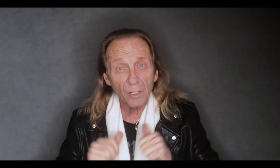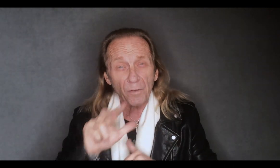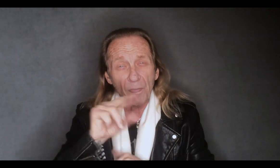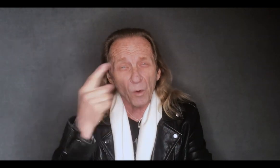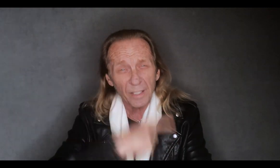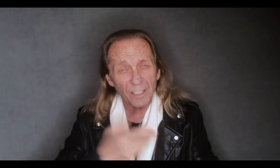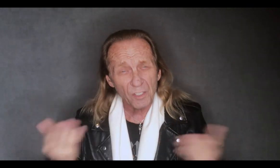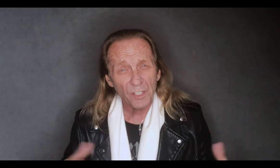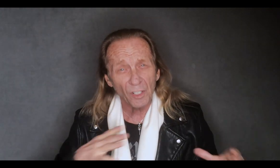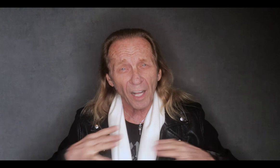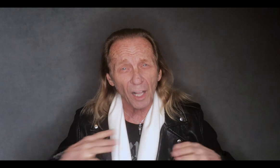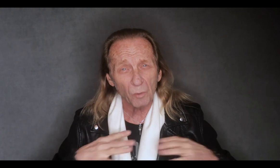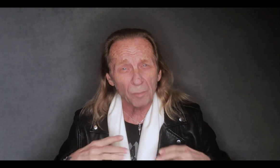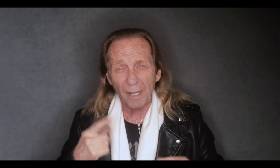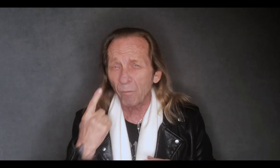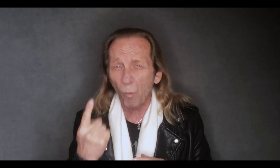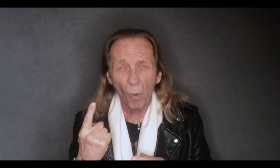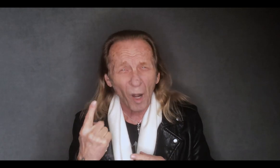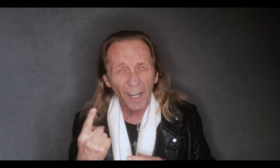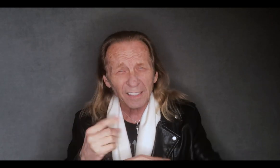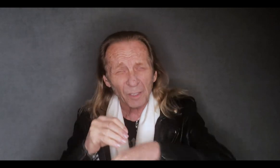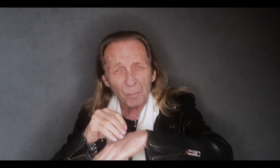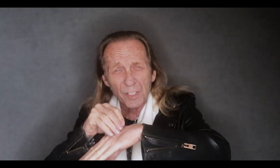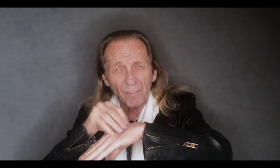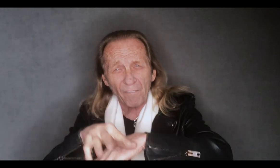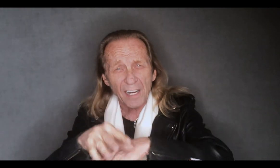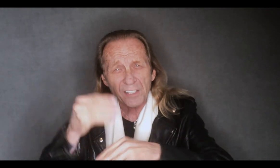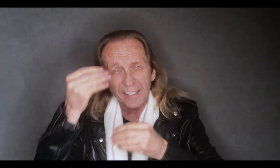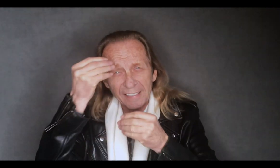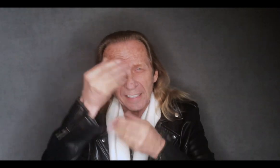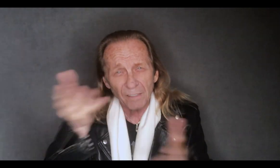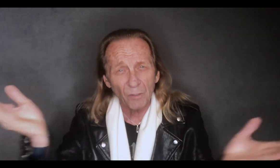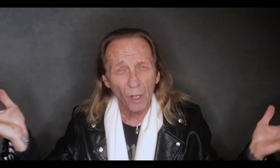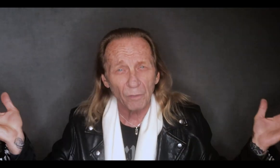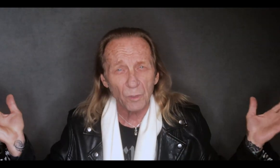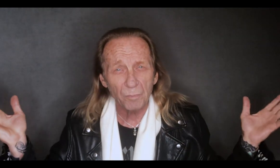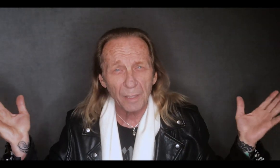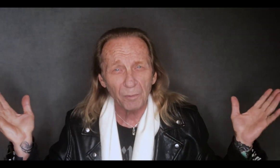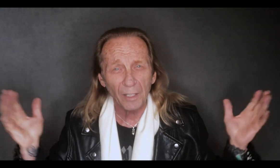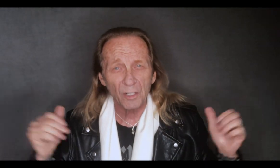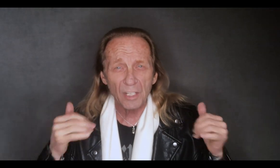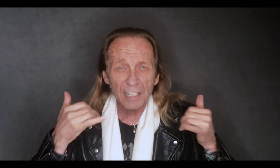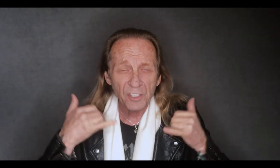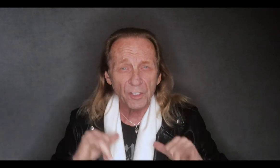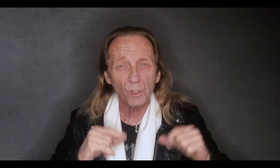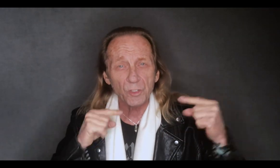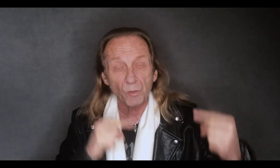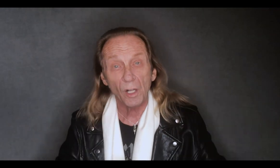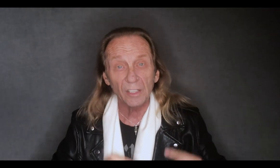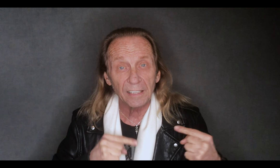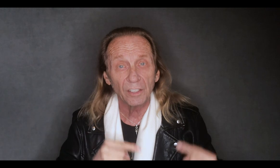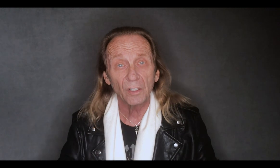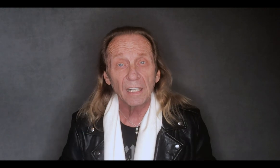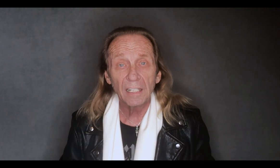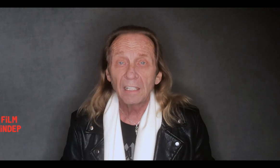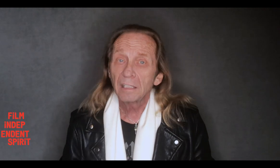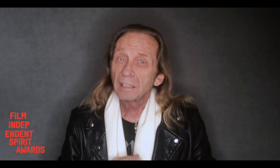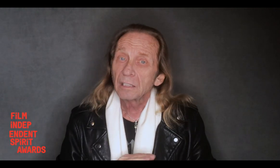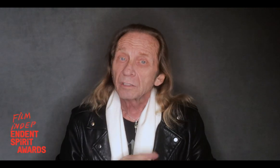for 30 years here in Hollywood, but I have one little piece of advice I could give all of you people that are still struggling here.